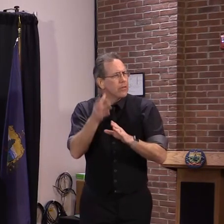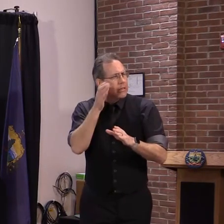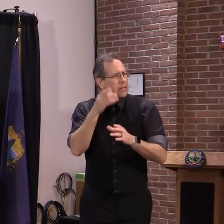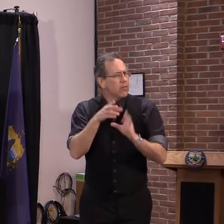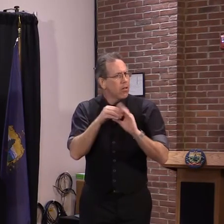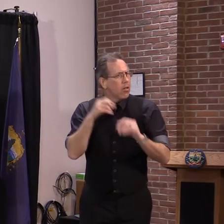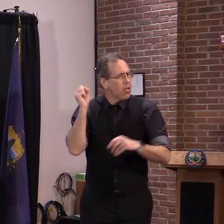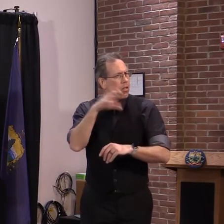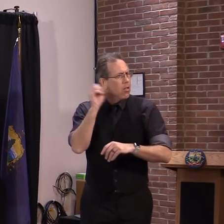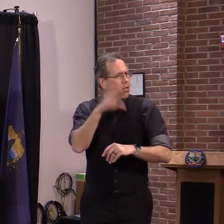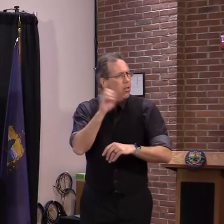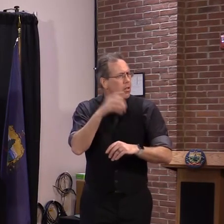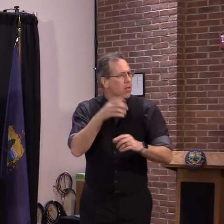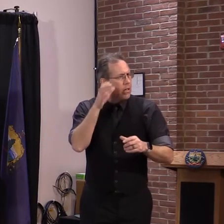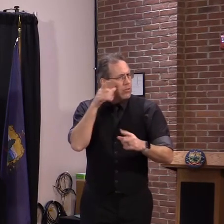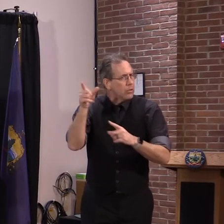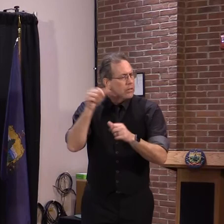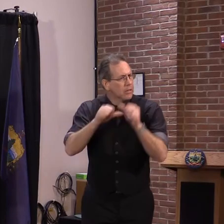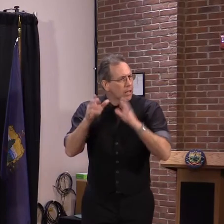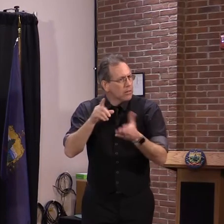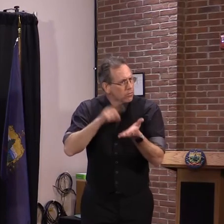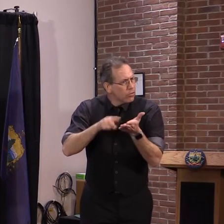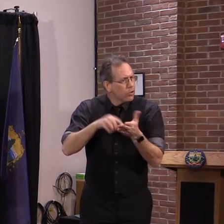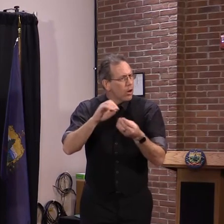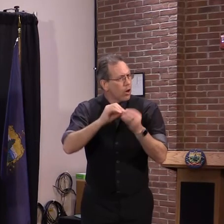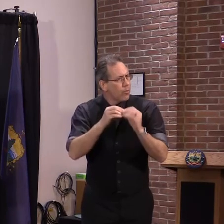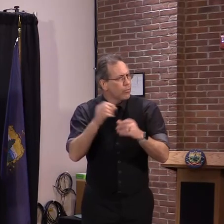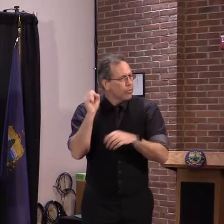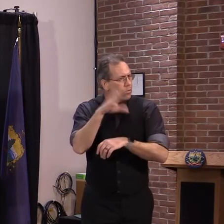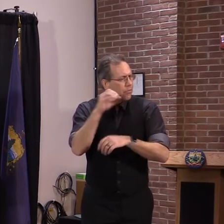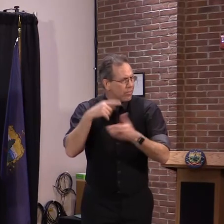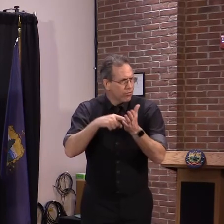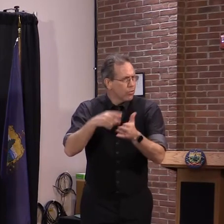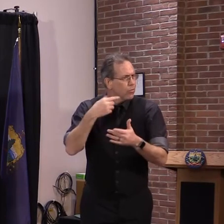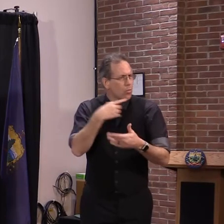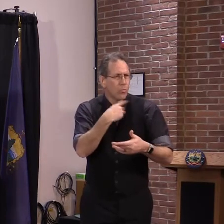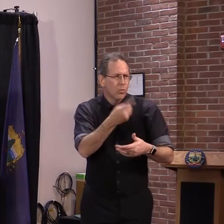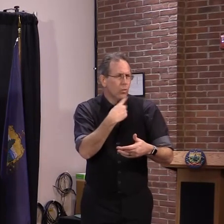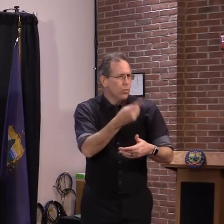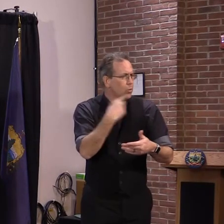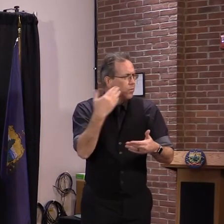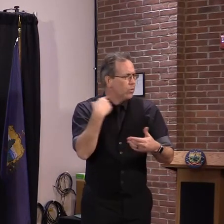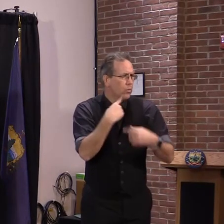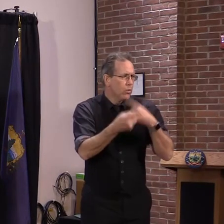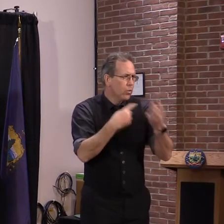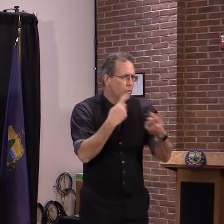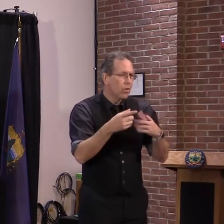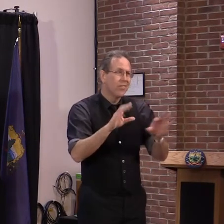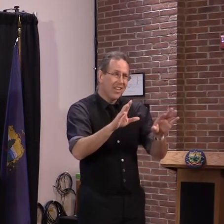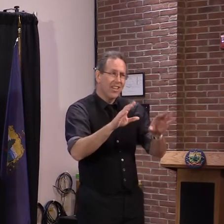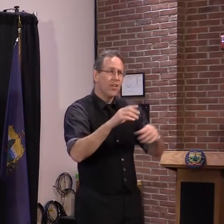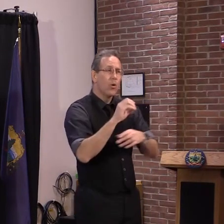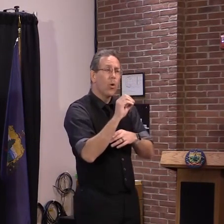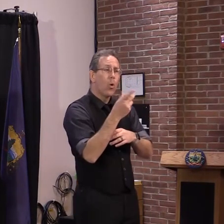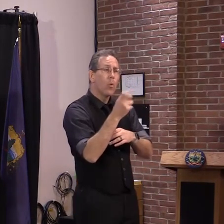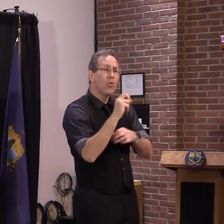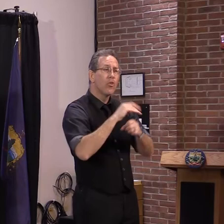the science. And when you look at the Omicron variant and